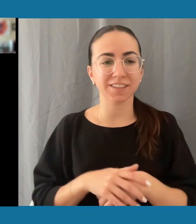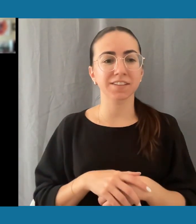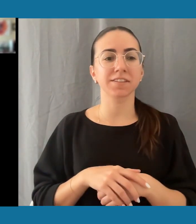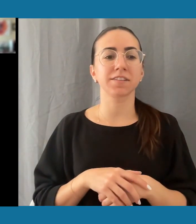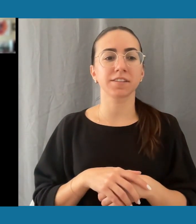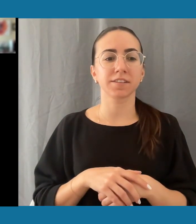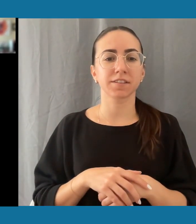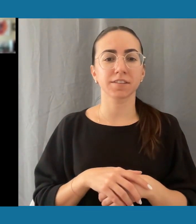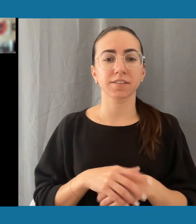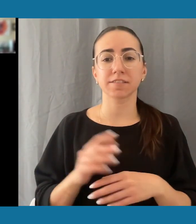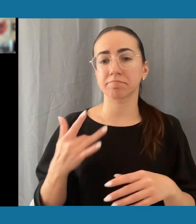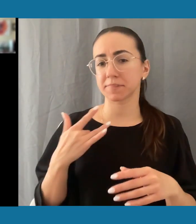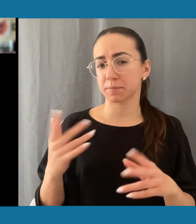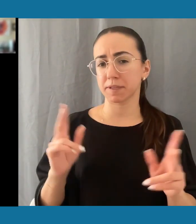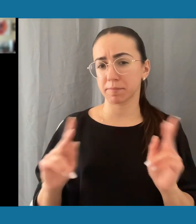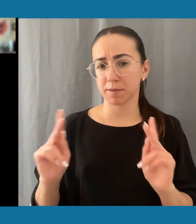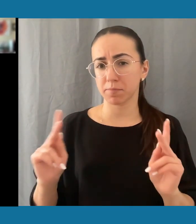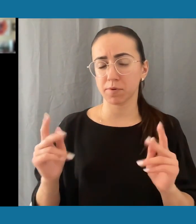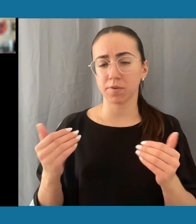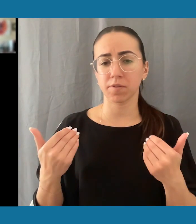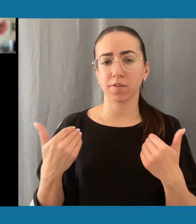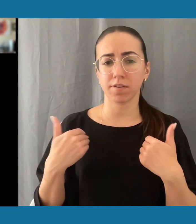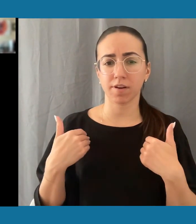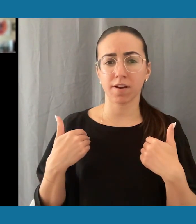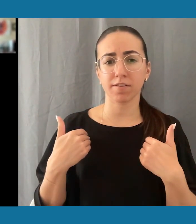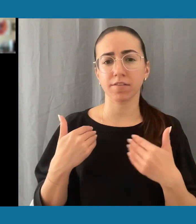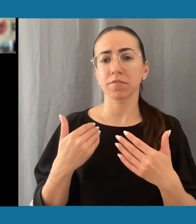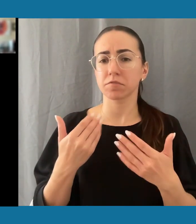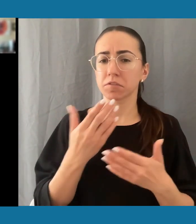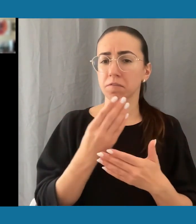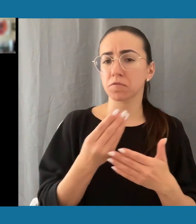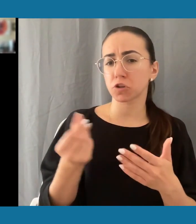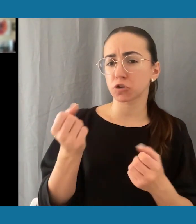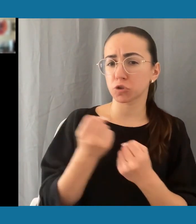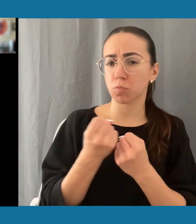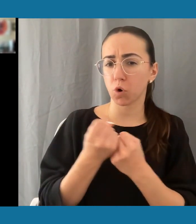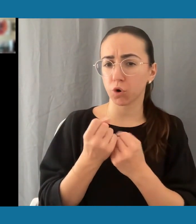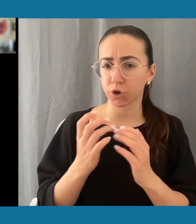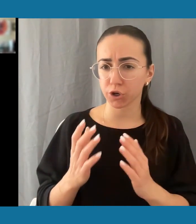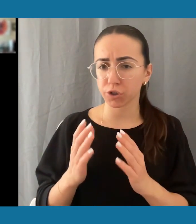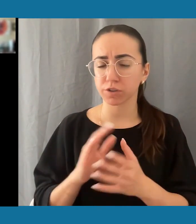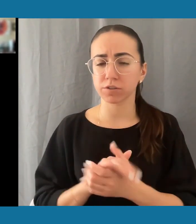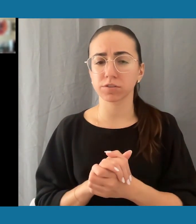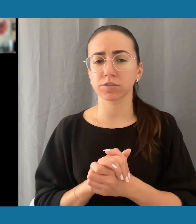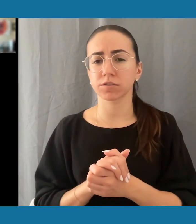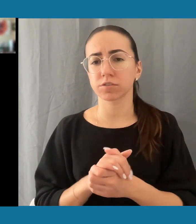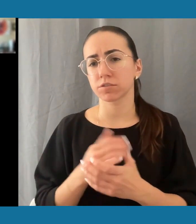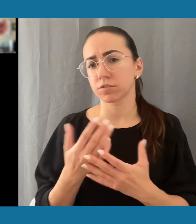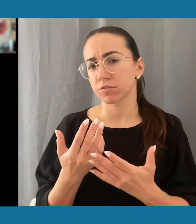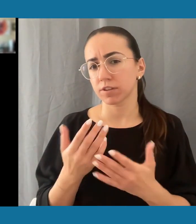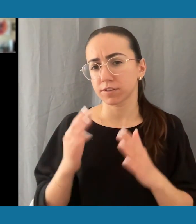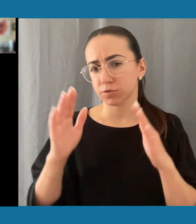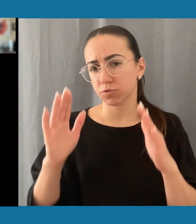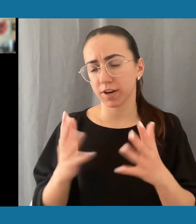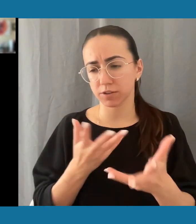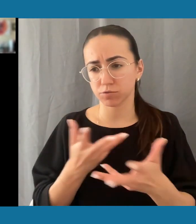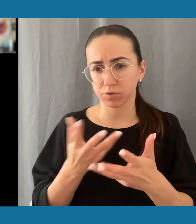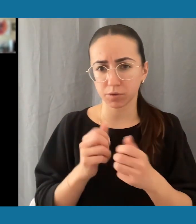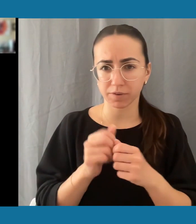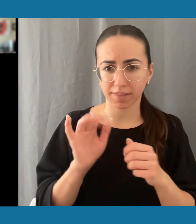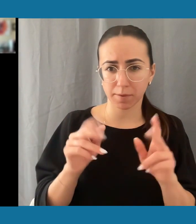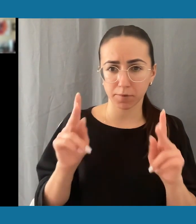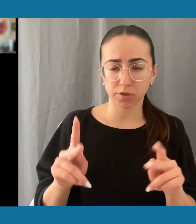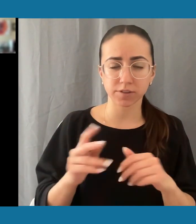of supporters. So there's kind of a team that's really working with this individual. They can decide their own